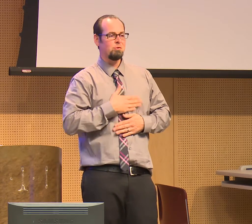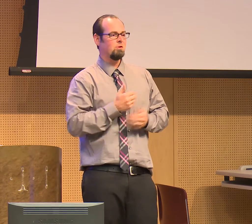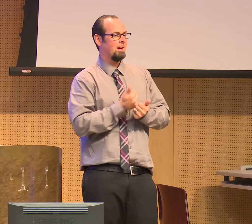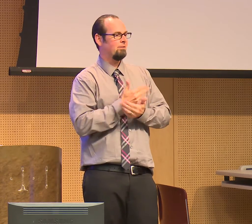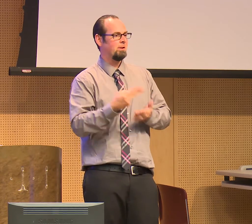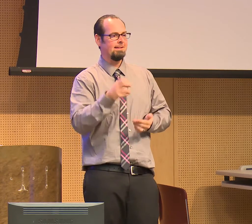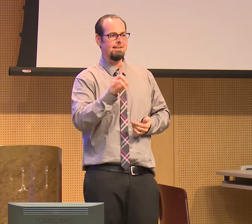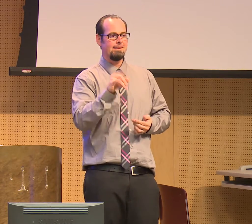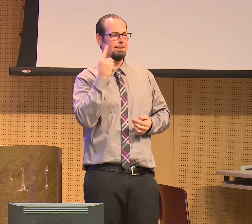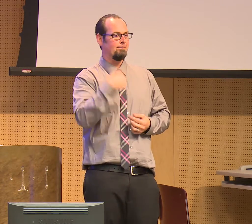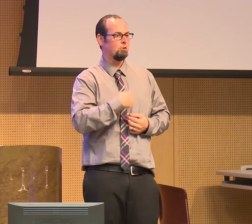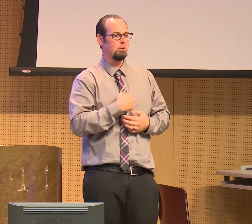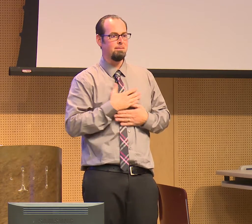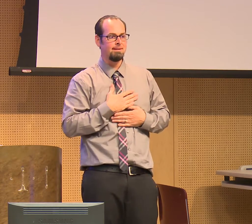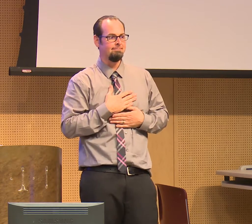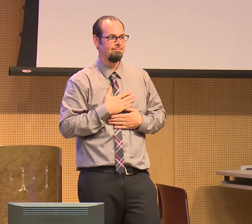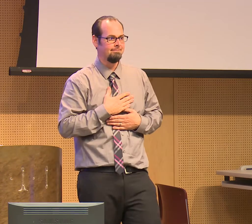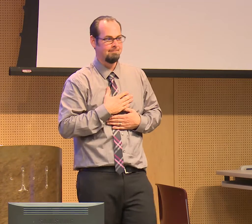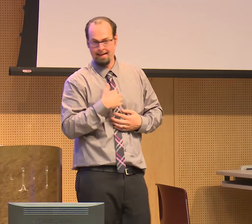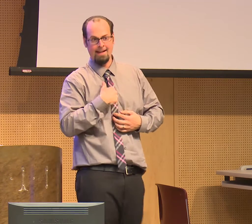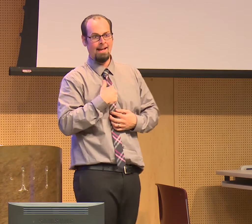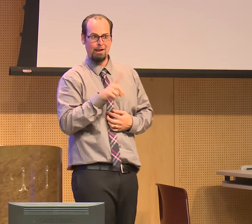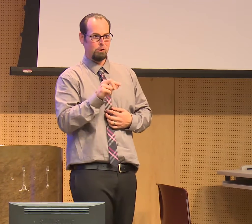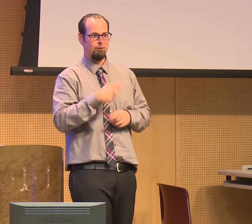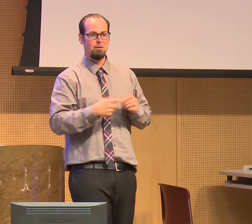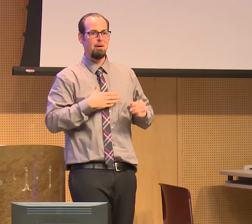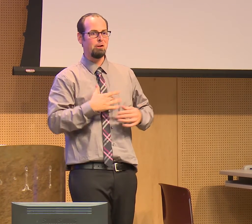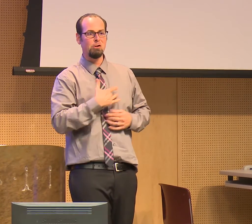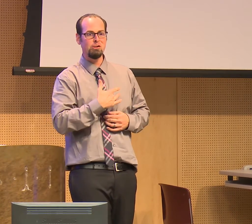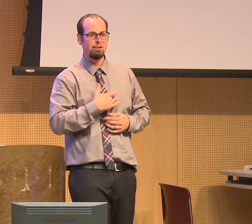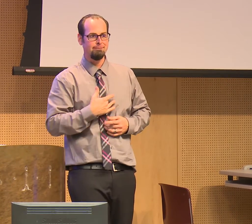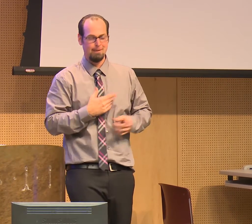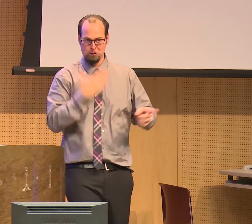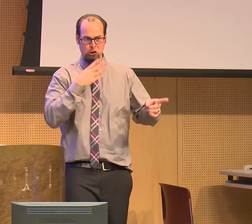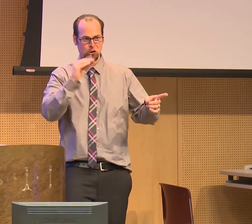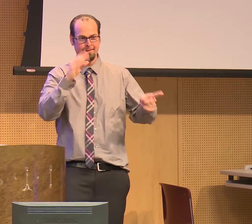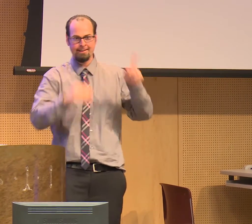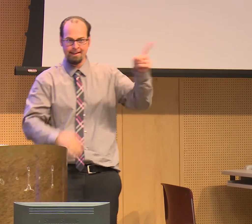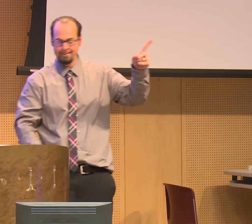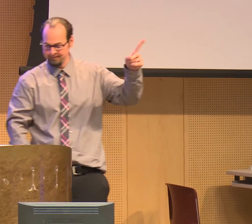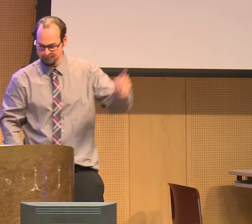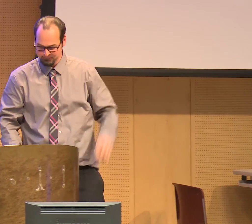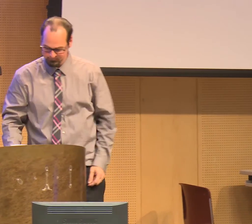I'm so grateful to everything he did. And he was a great guy.